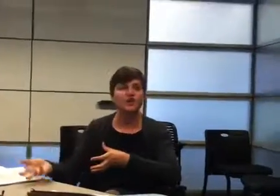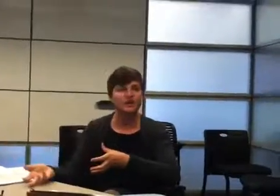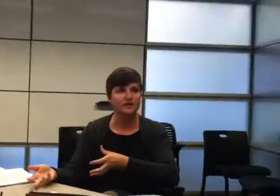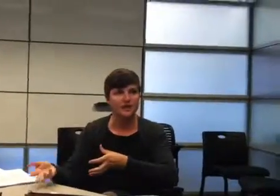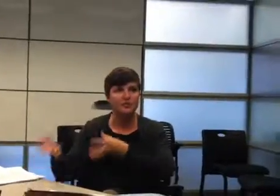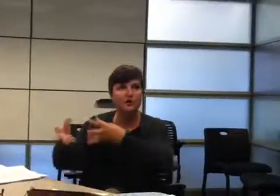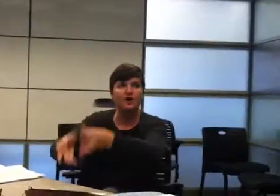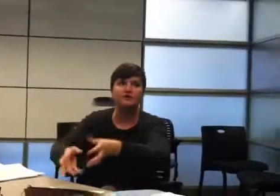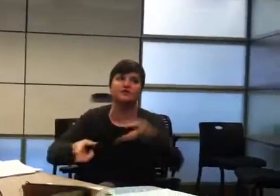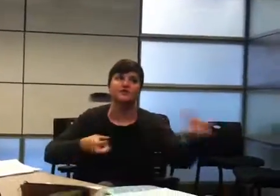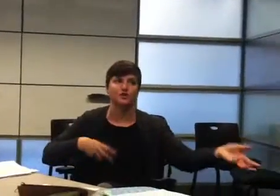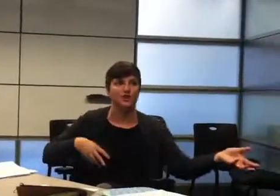knowing a part of the learning.